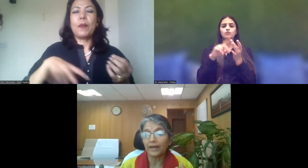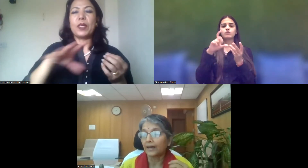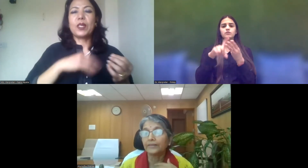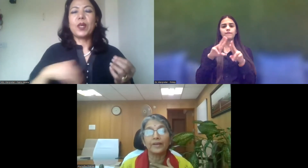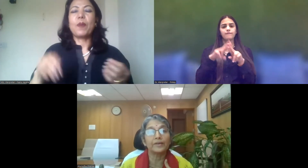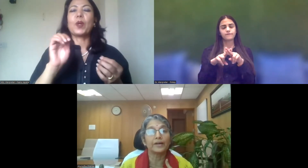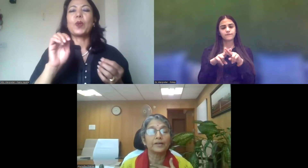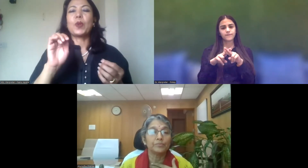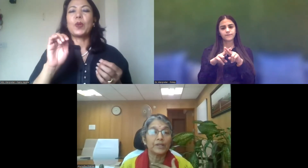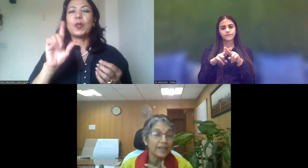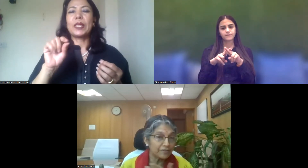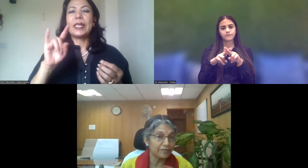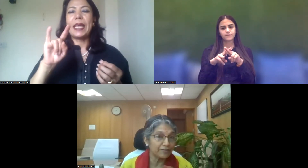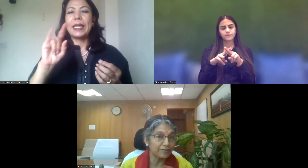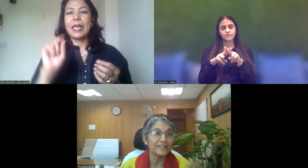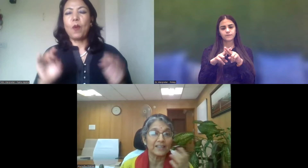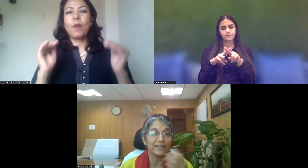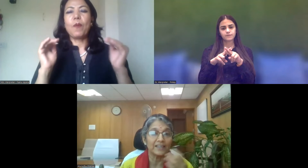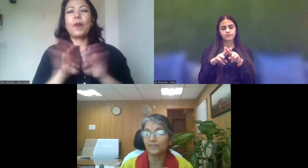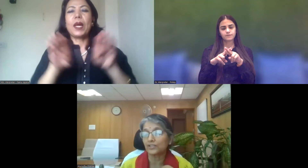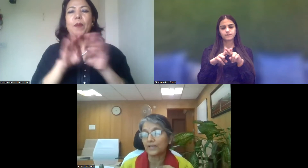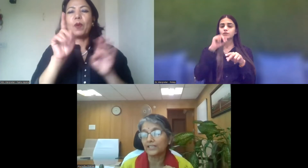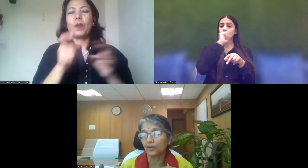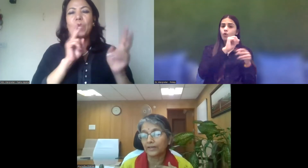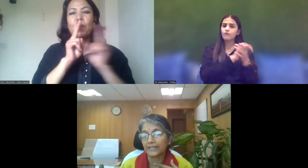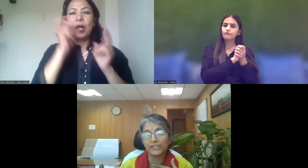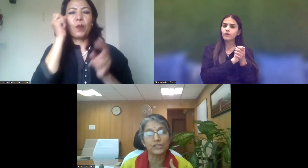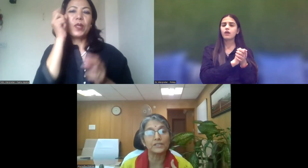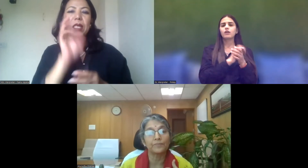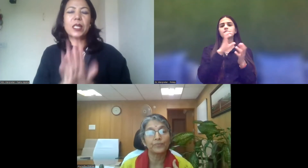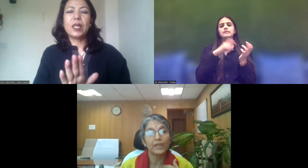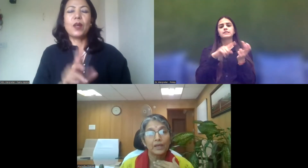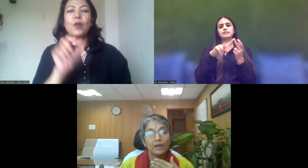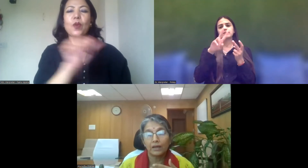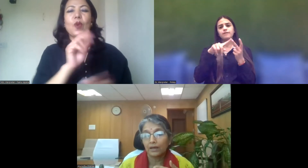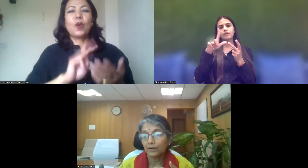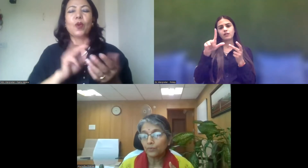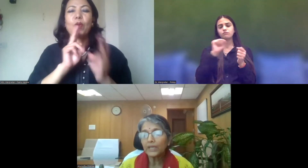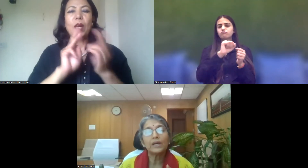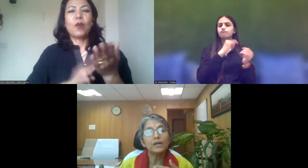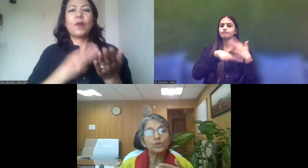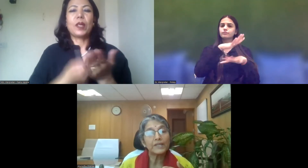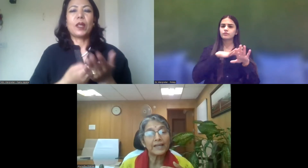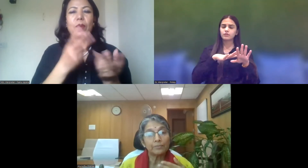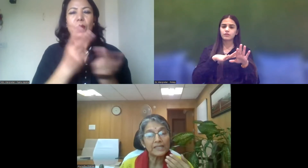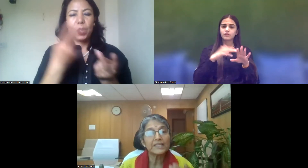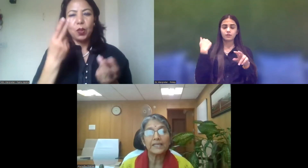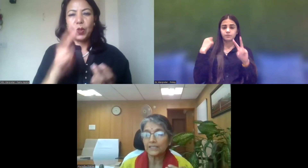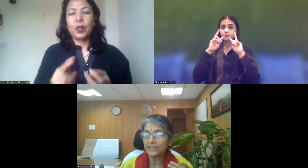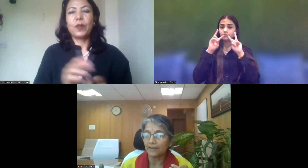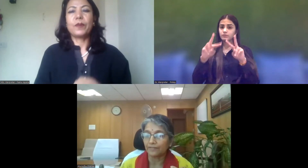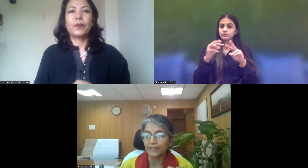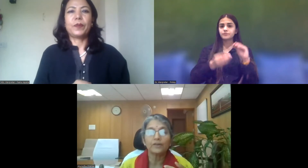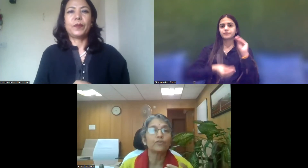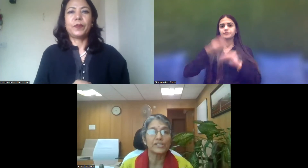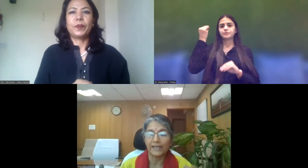and their friends in the civil society organizations, we looked at a